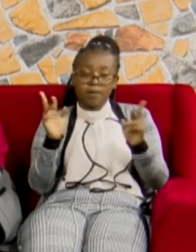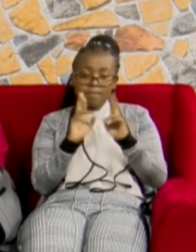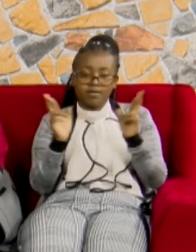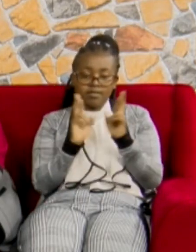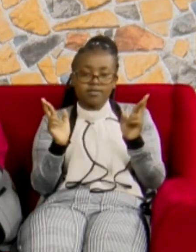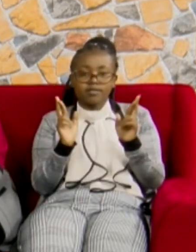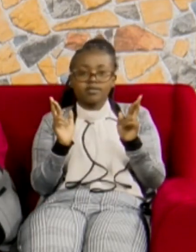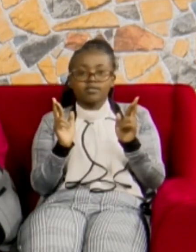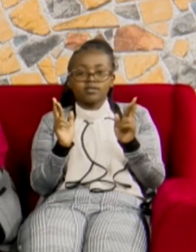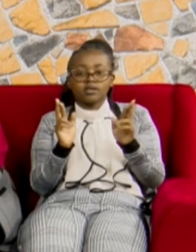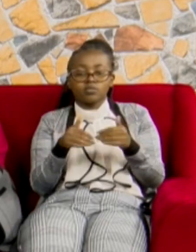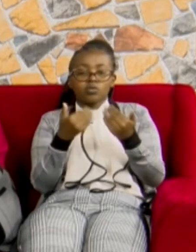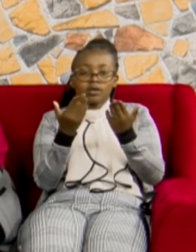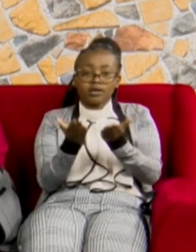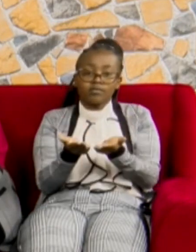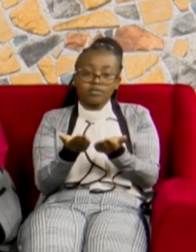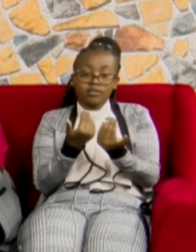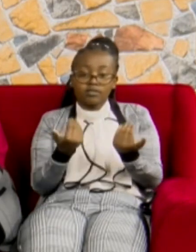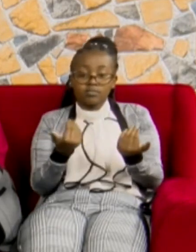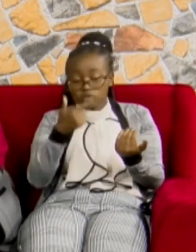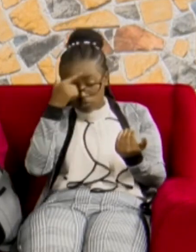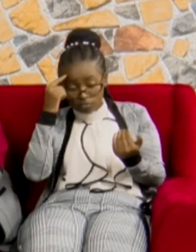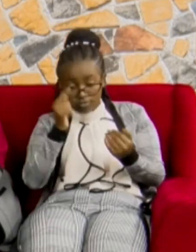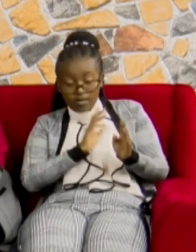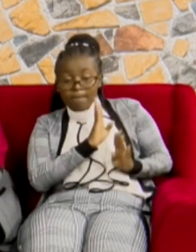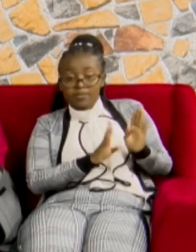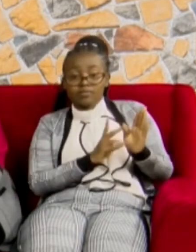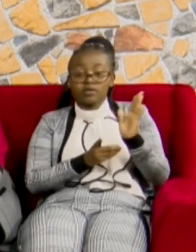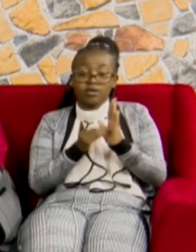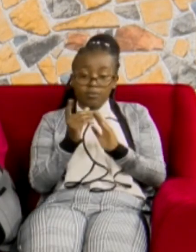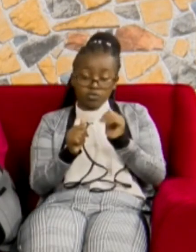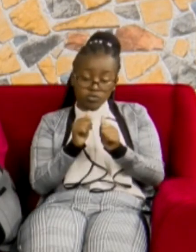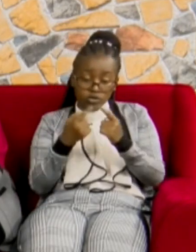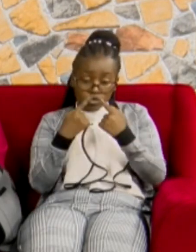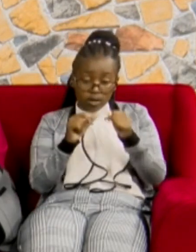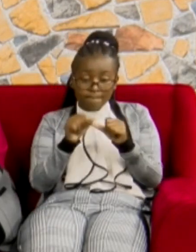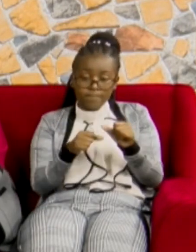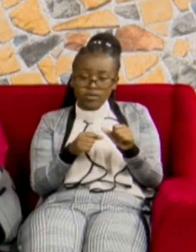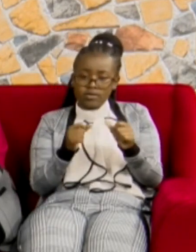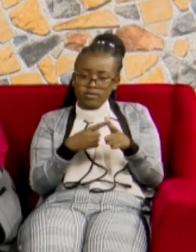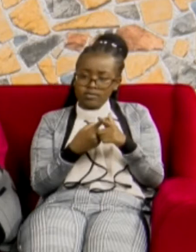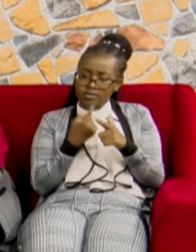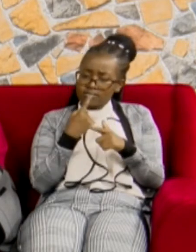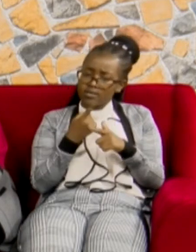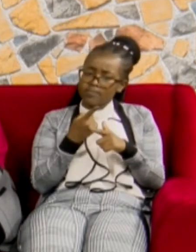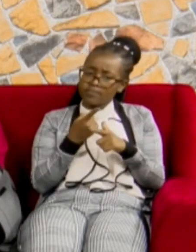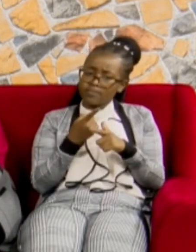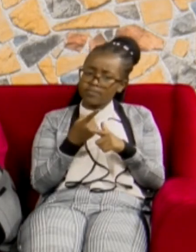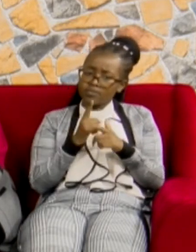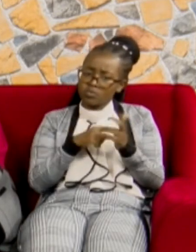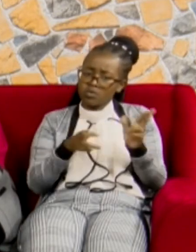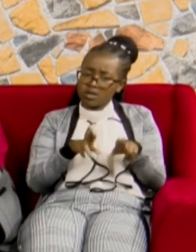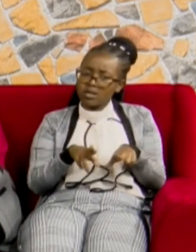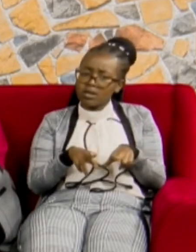and willing, then the minute you bring the child, because of some of these developmental behaviors that we are talking about, then they go like, what just